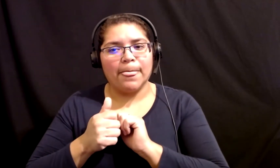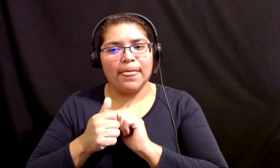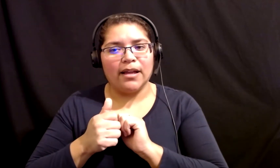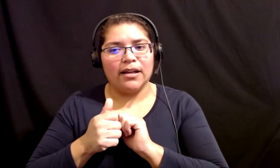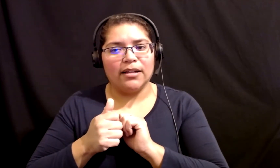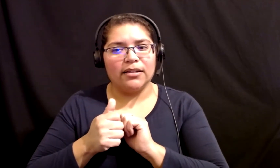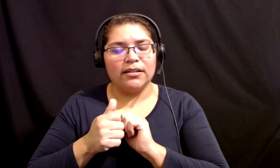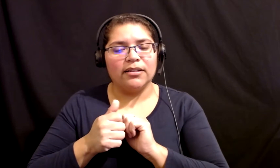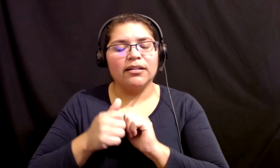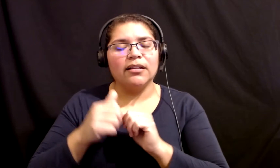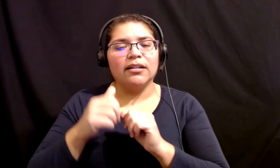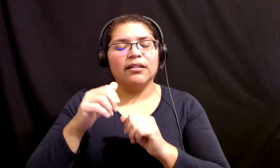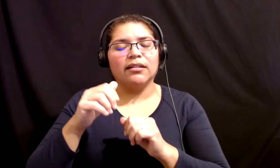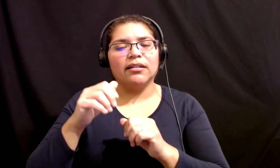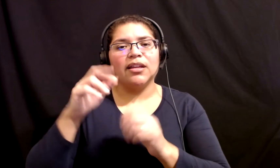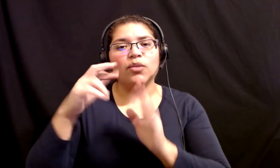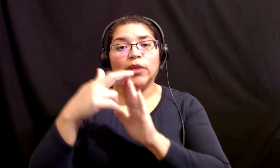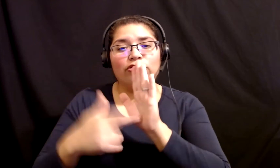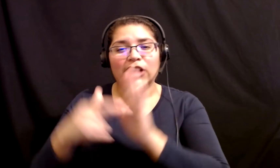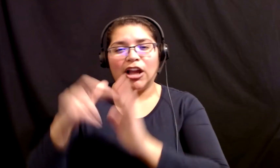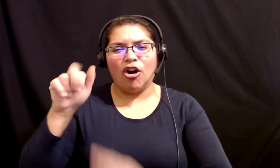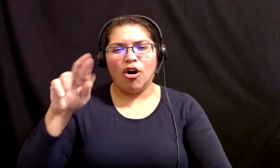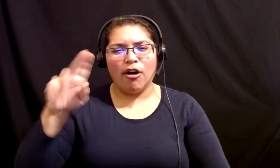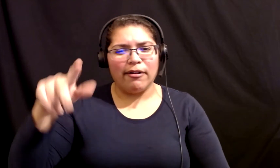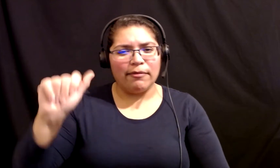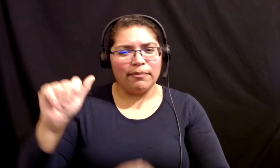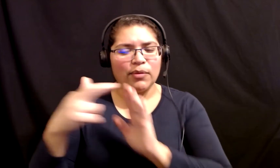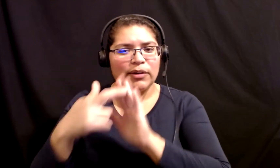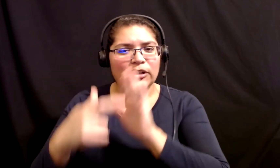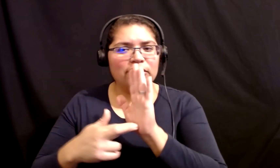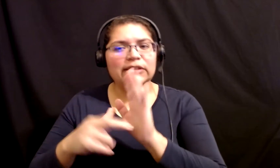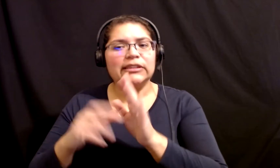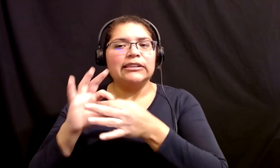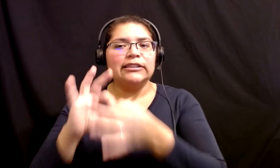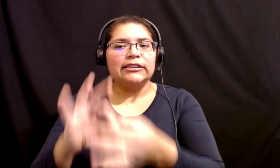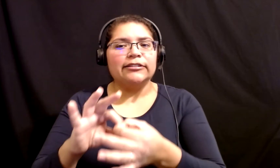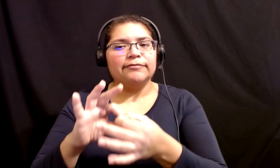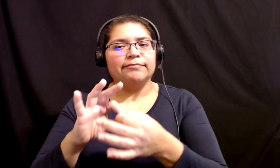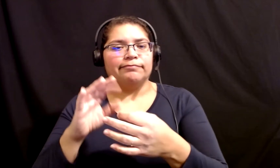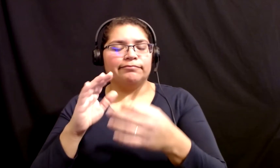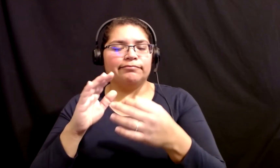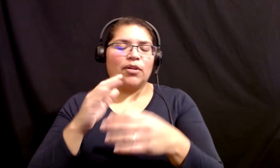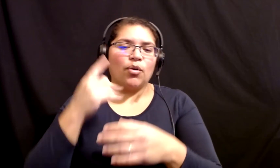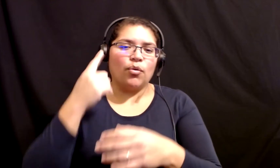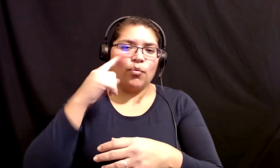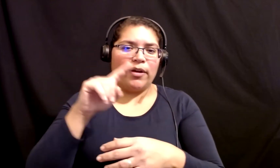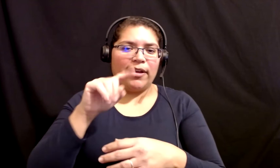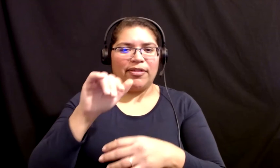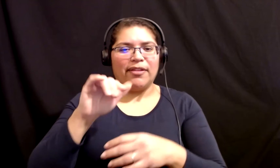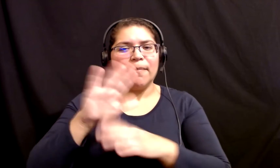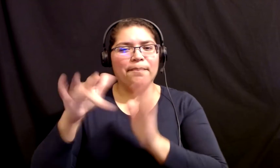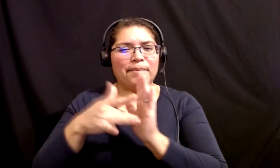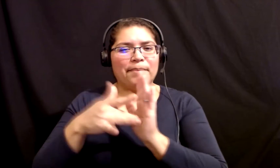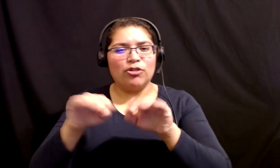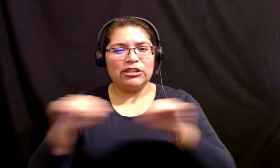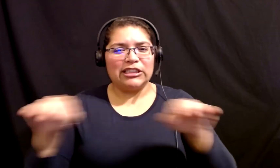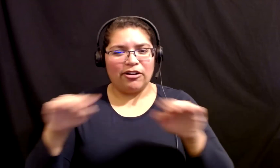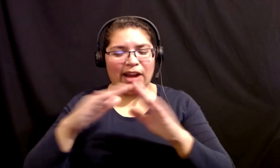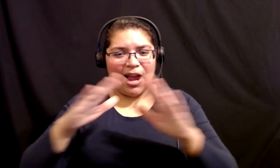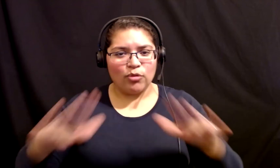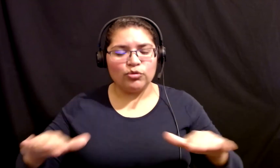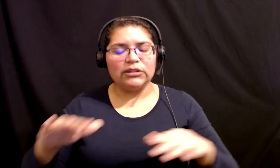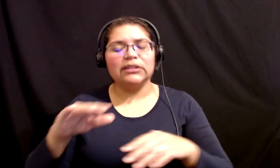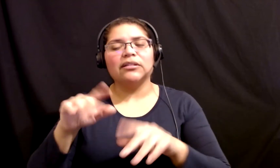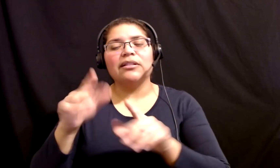ARPA regulations apply to what we call attainable or middle tier housing. Some of the